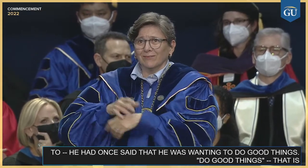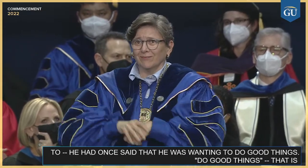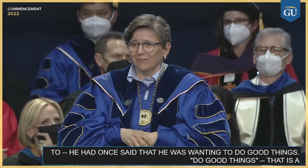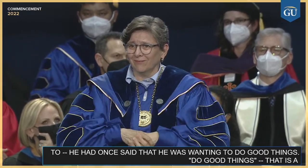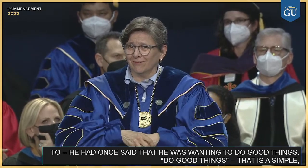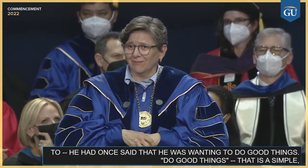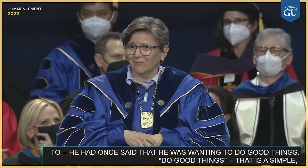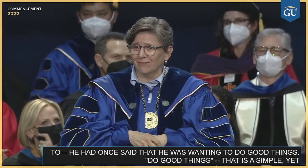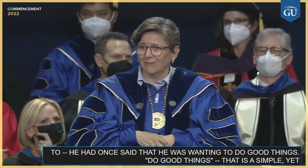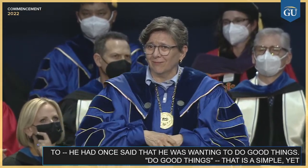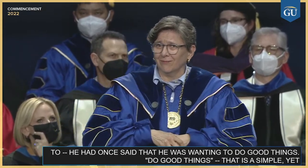we can live.